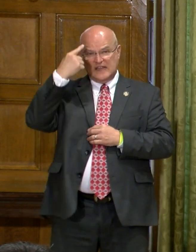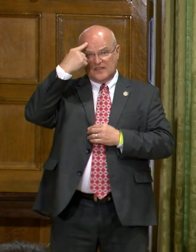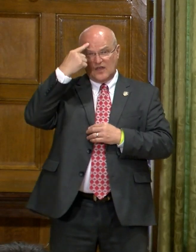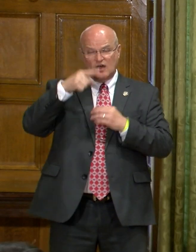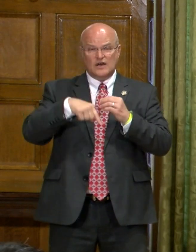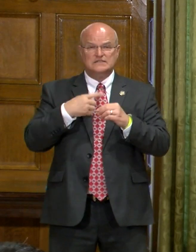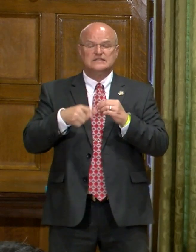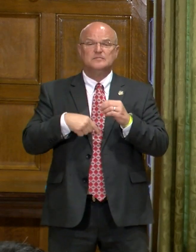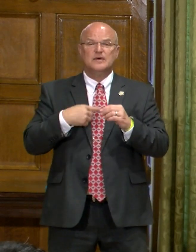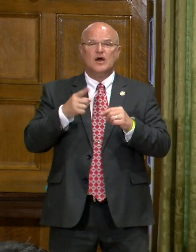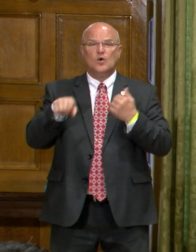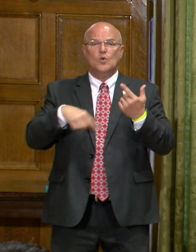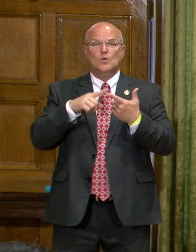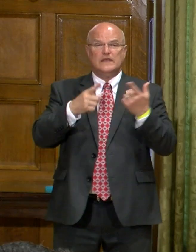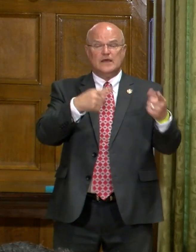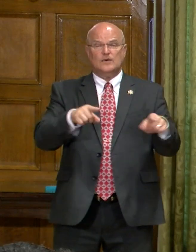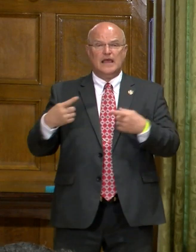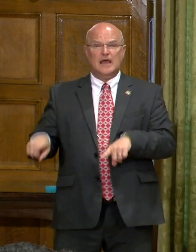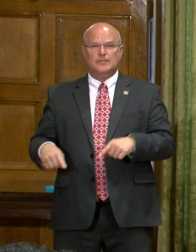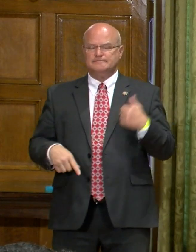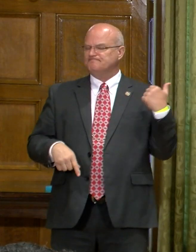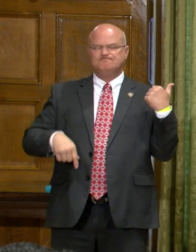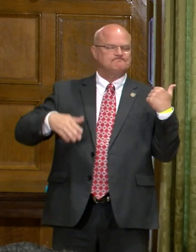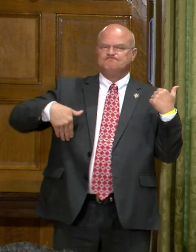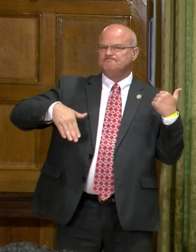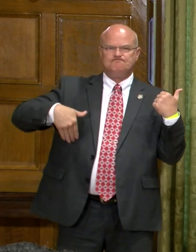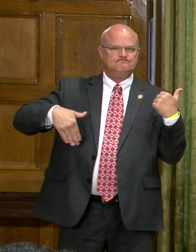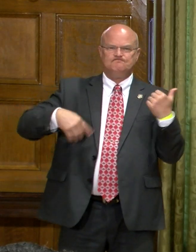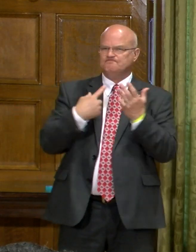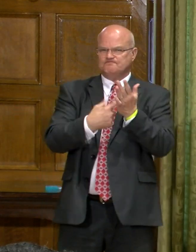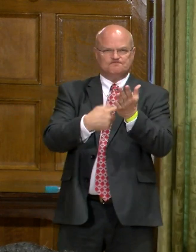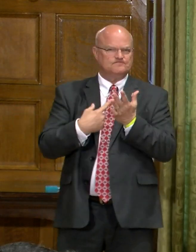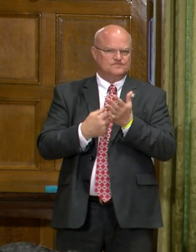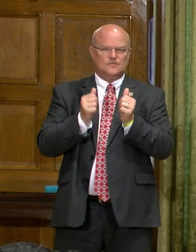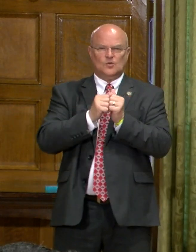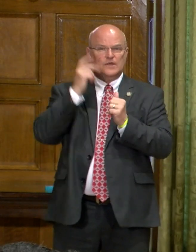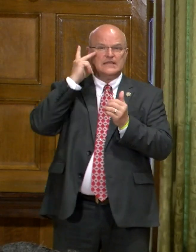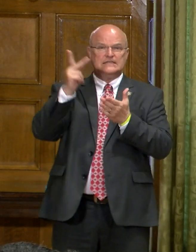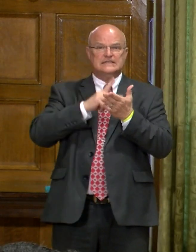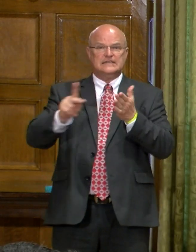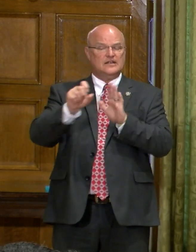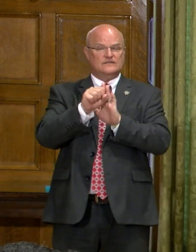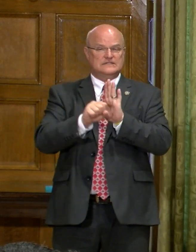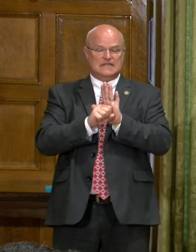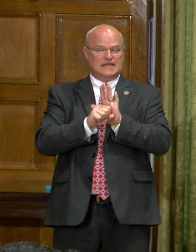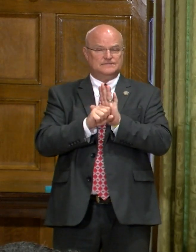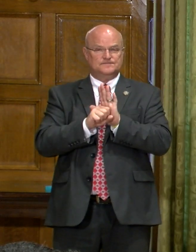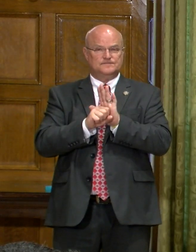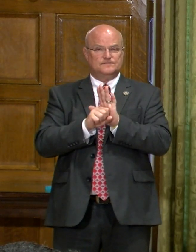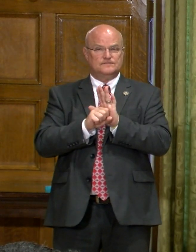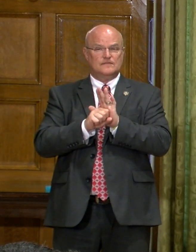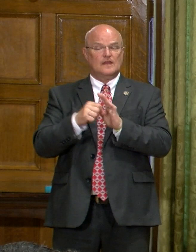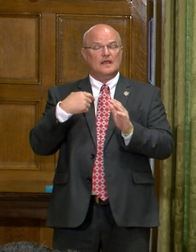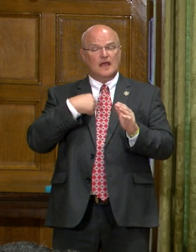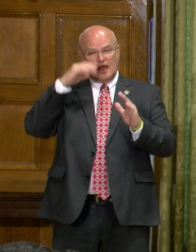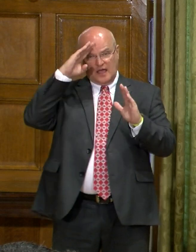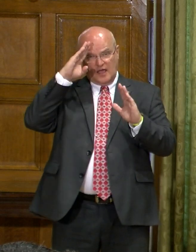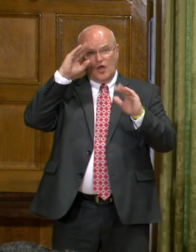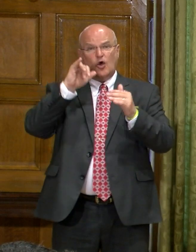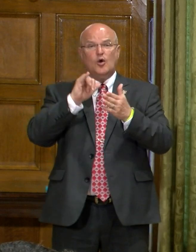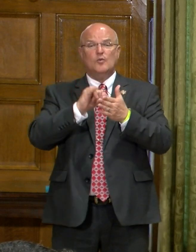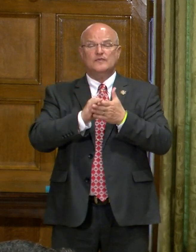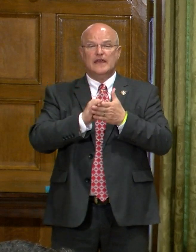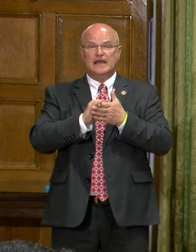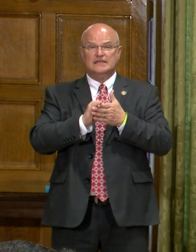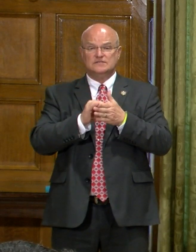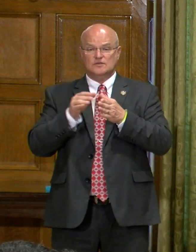about when that should happen? I have not had that discussion with the Secretary of State. I do hope that